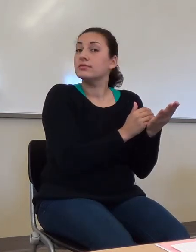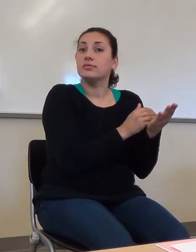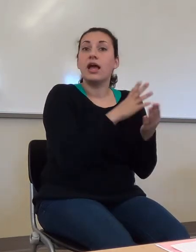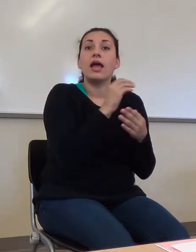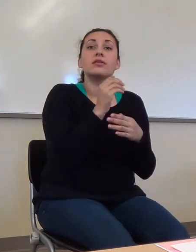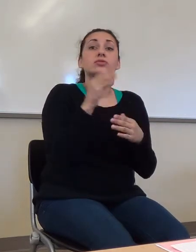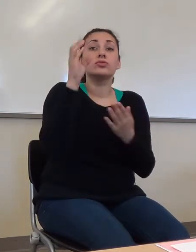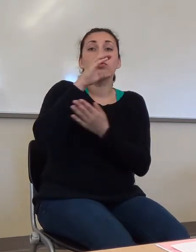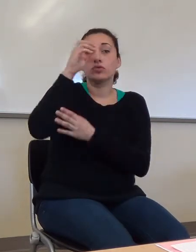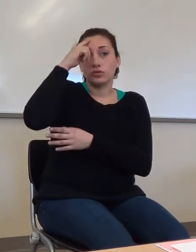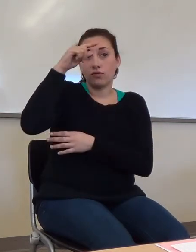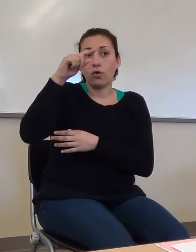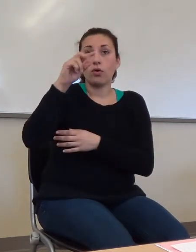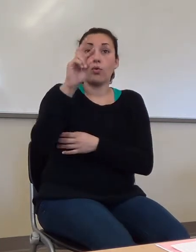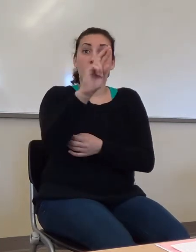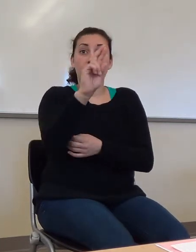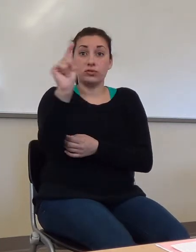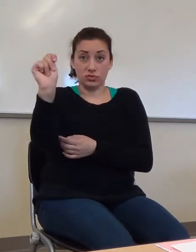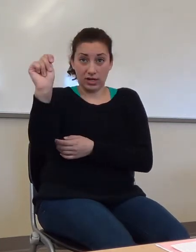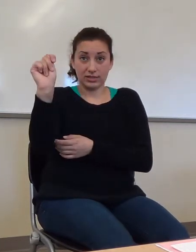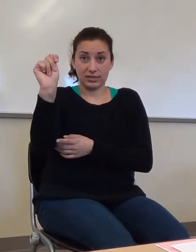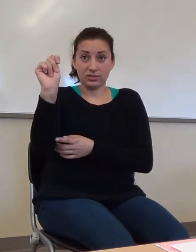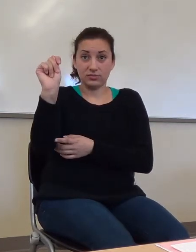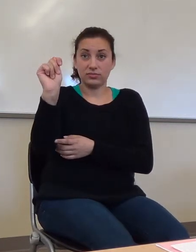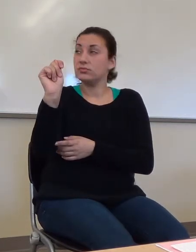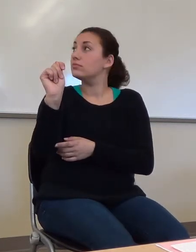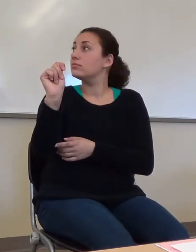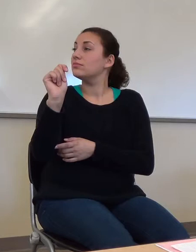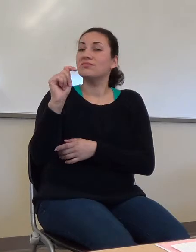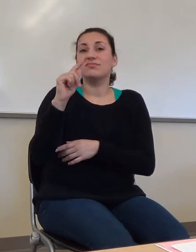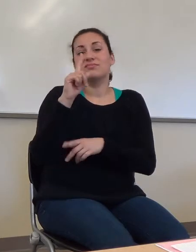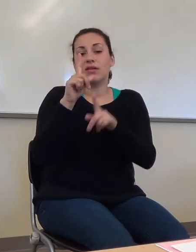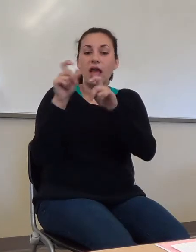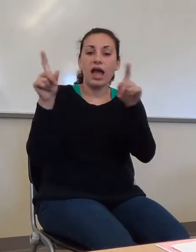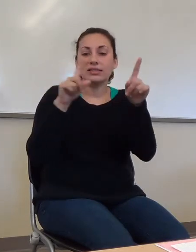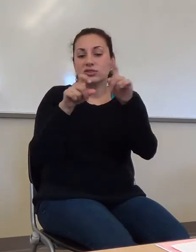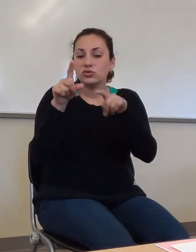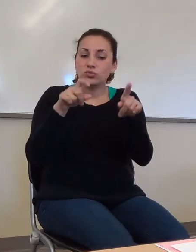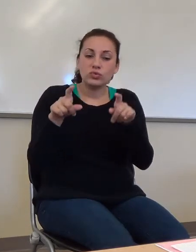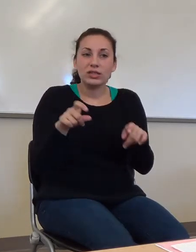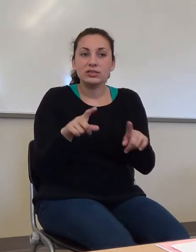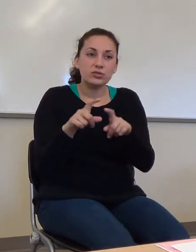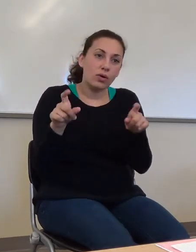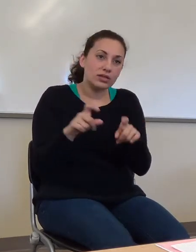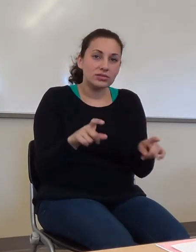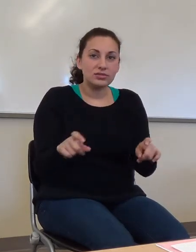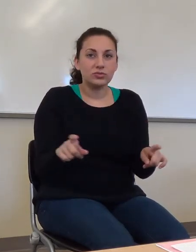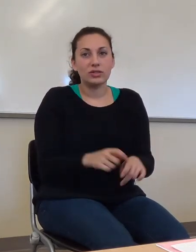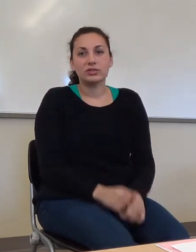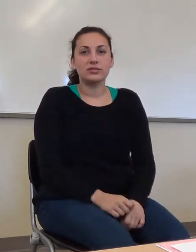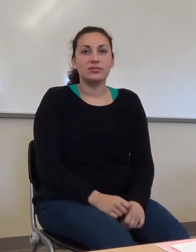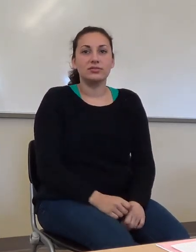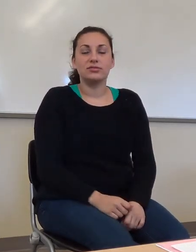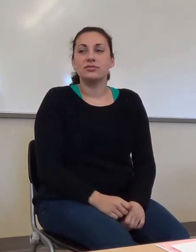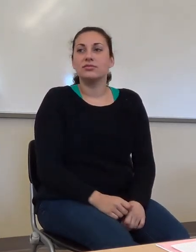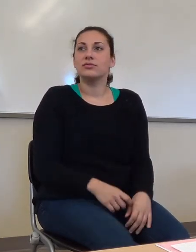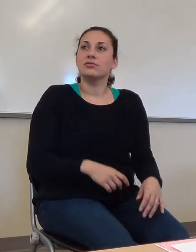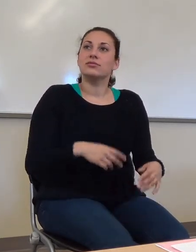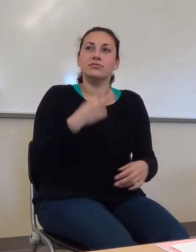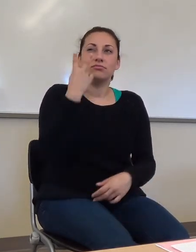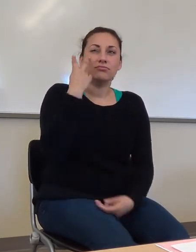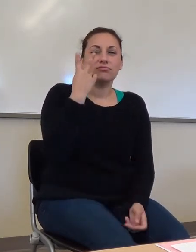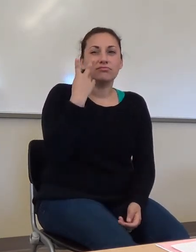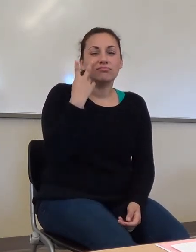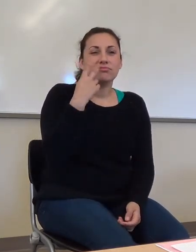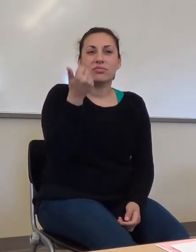reversal translation. A lot of people caught this, that was good. Ask some questions about the title. then see if there's